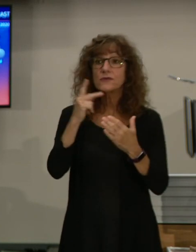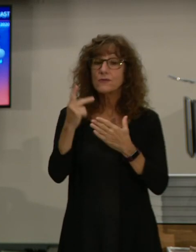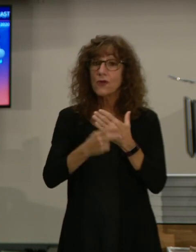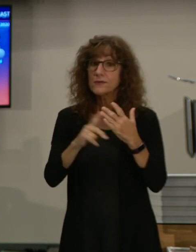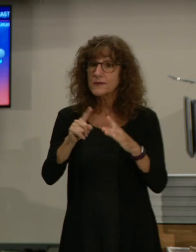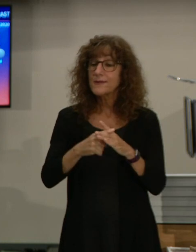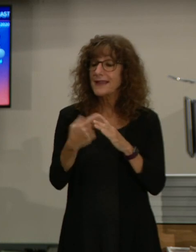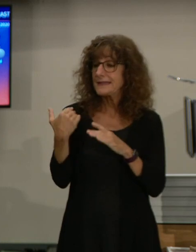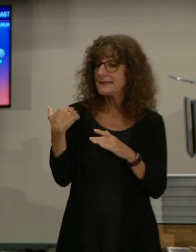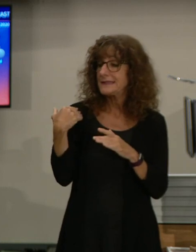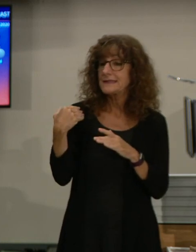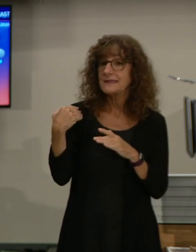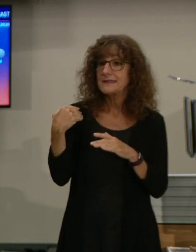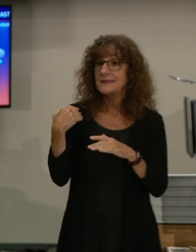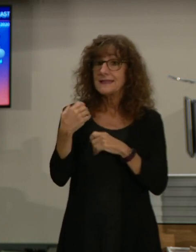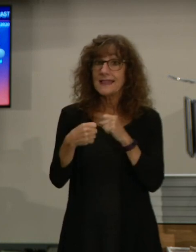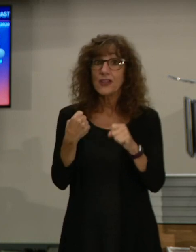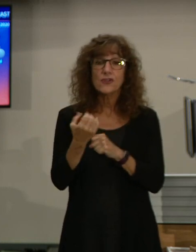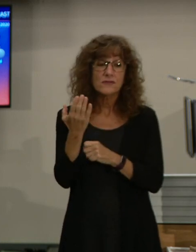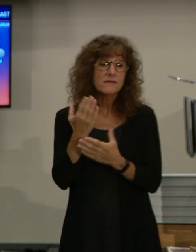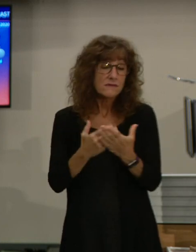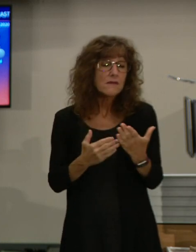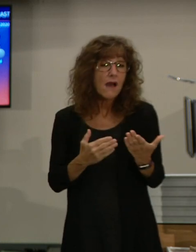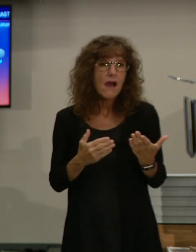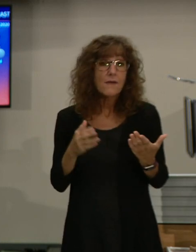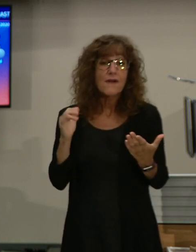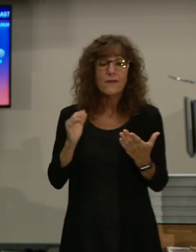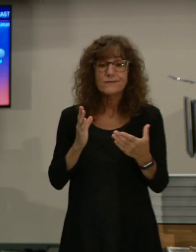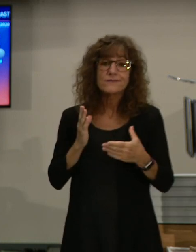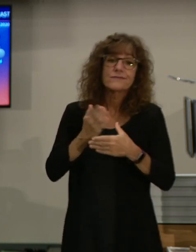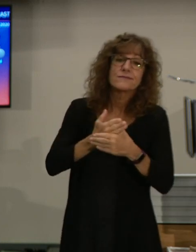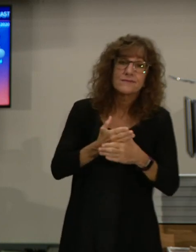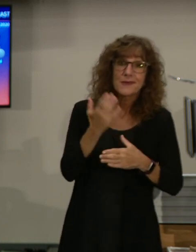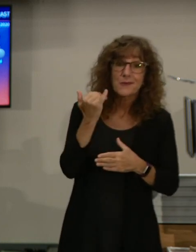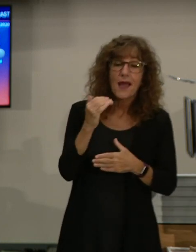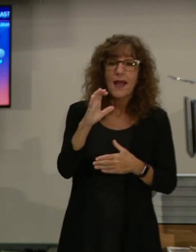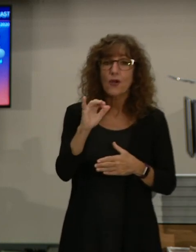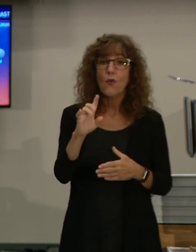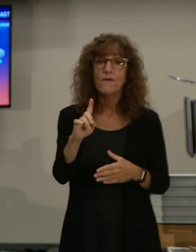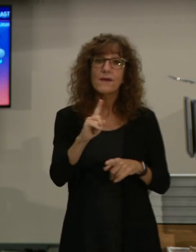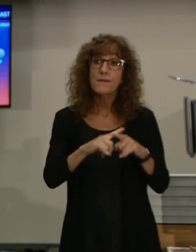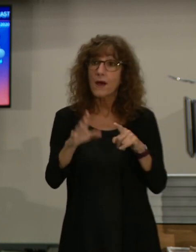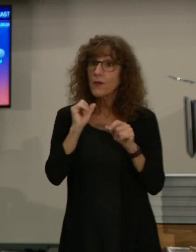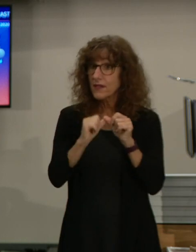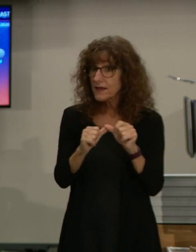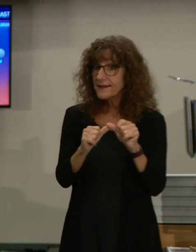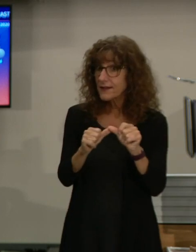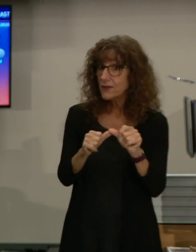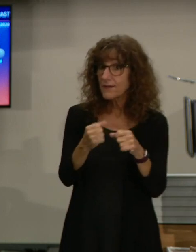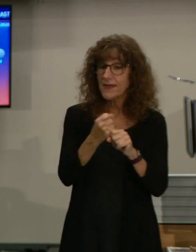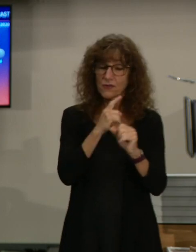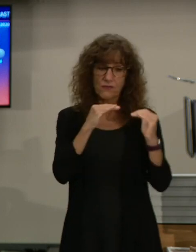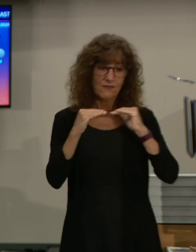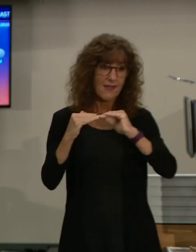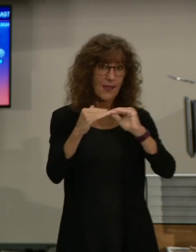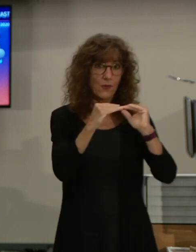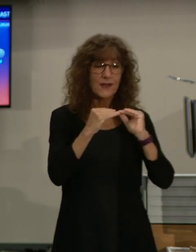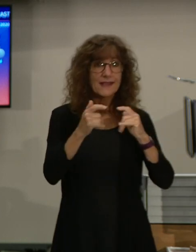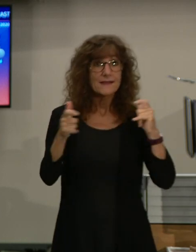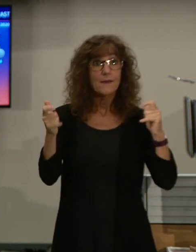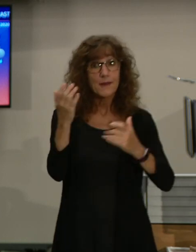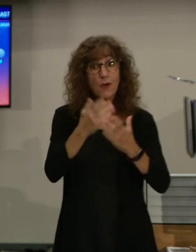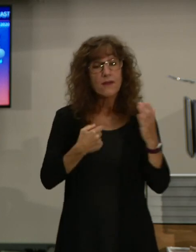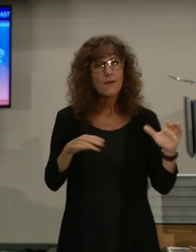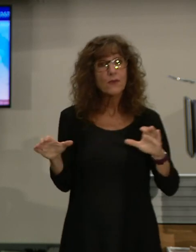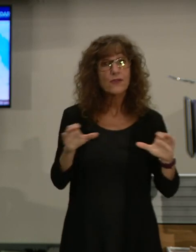began earlier this year. Some of them have been interrupted due to COVID, but we're going to continue them to make sure that equity is a huge part of what we